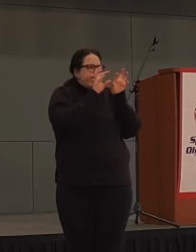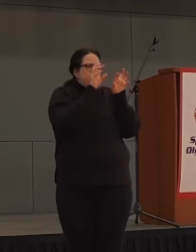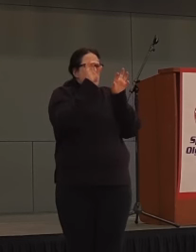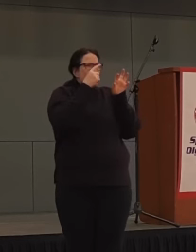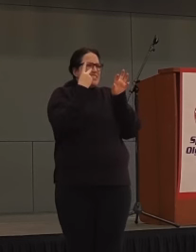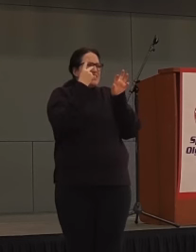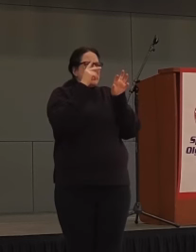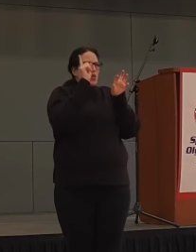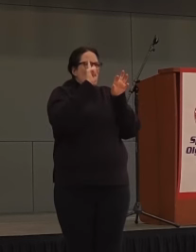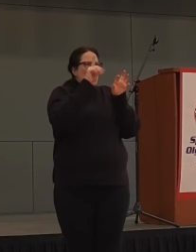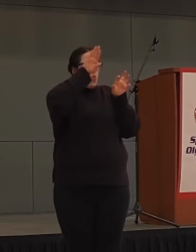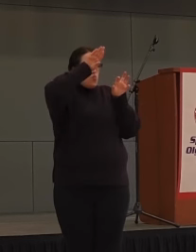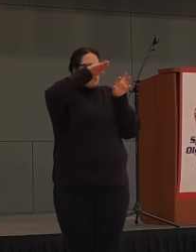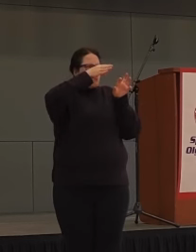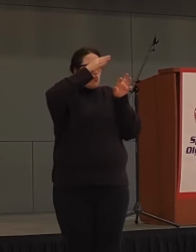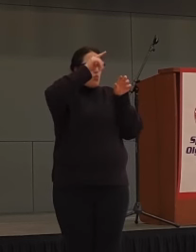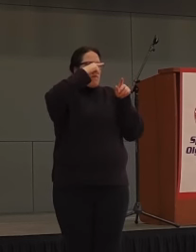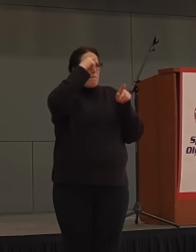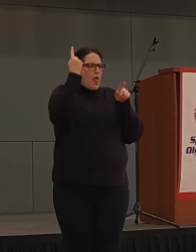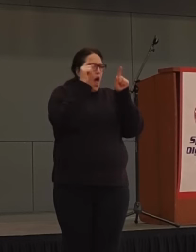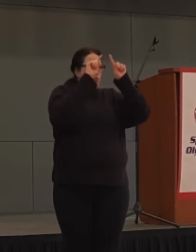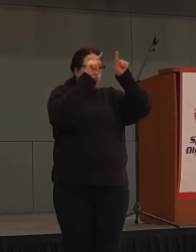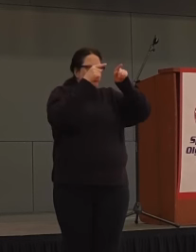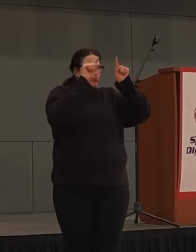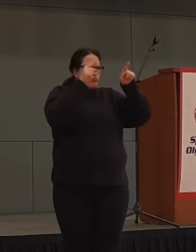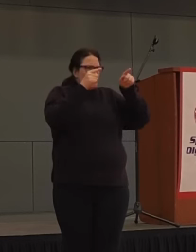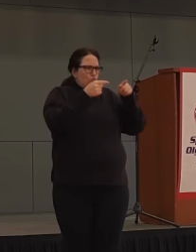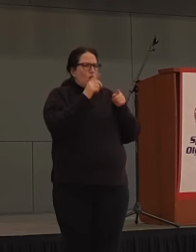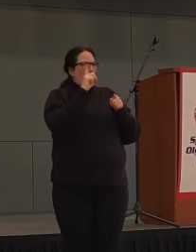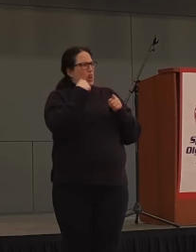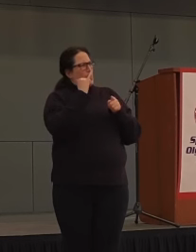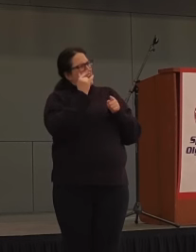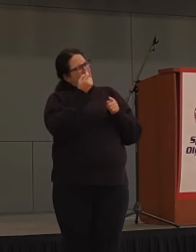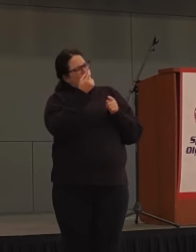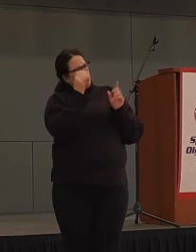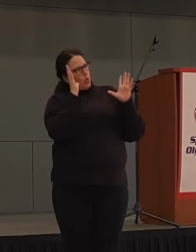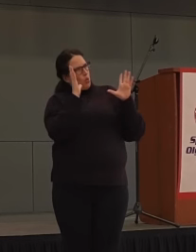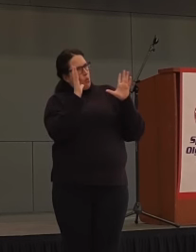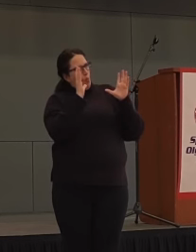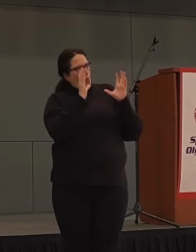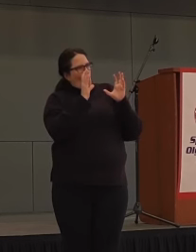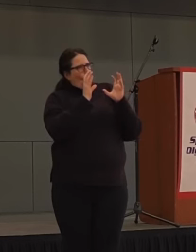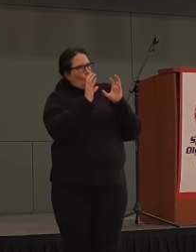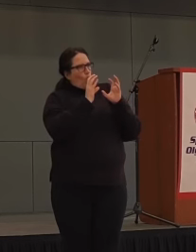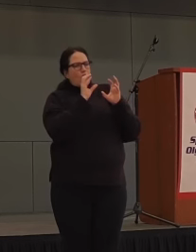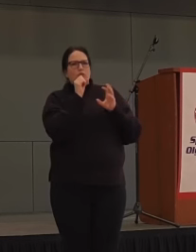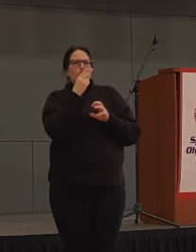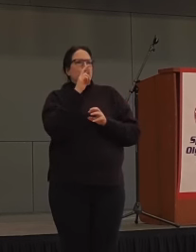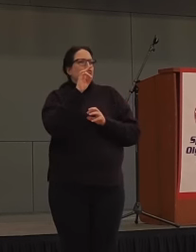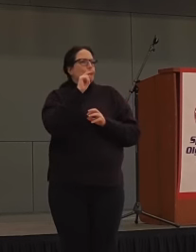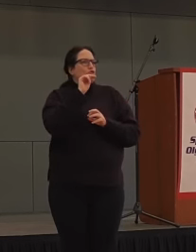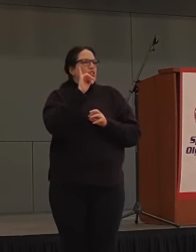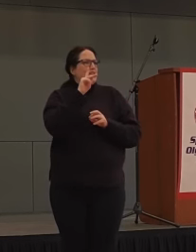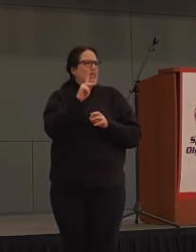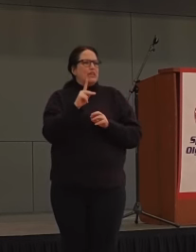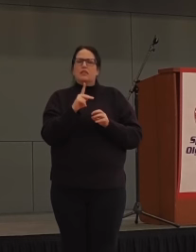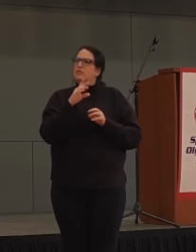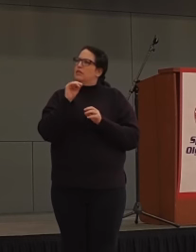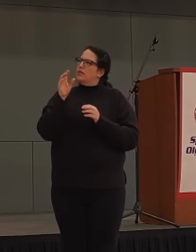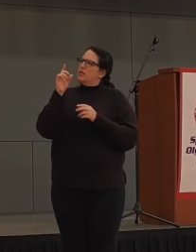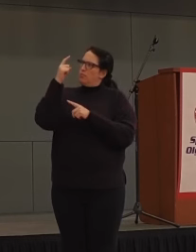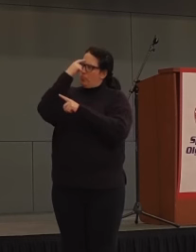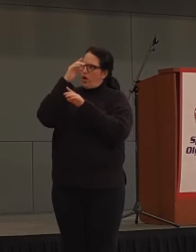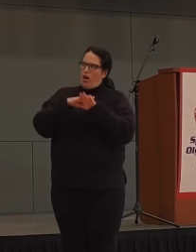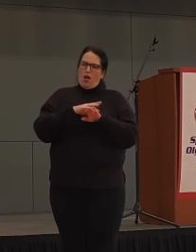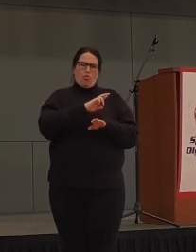it almost looks like it's getting smaller, shrinking. The brain on the right and the brain